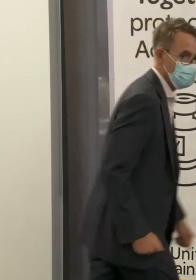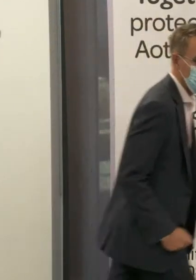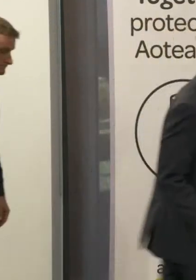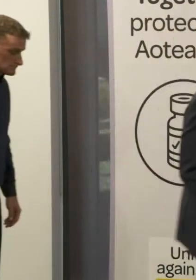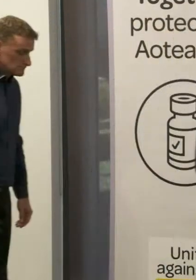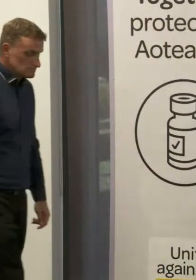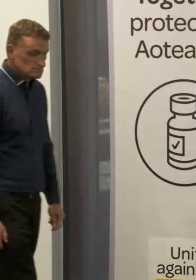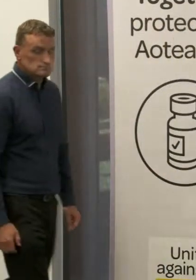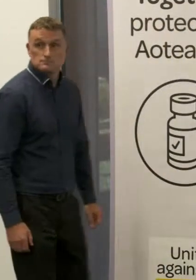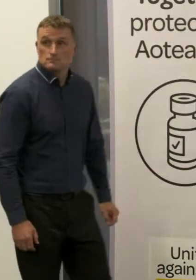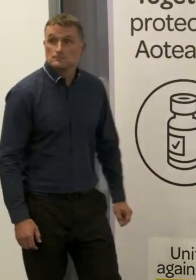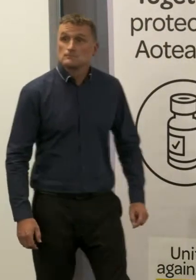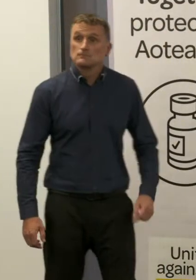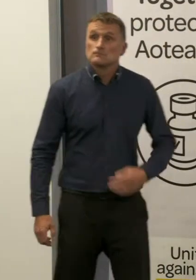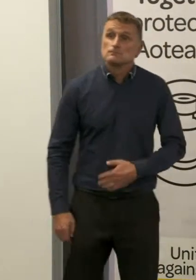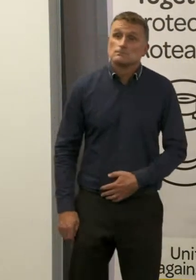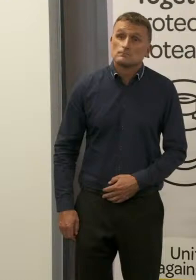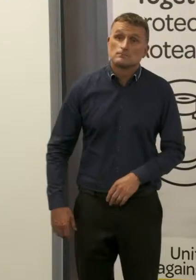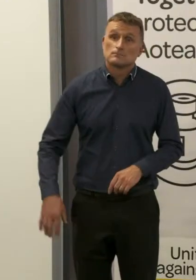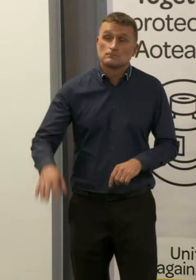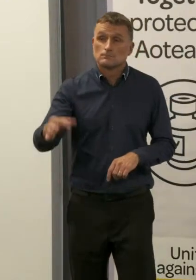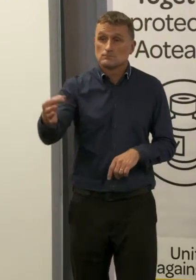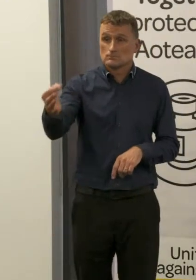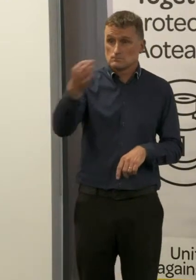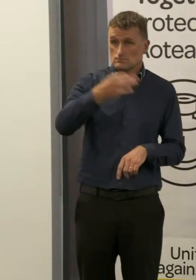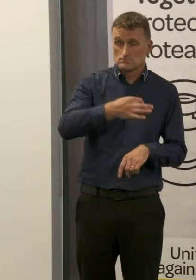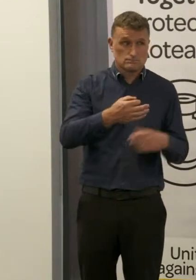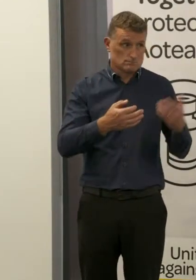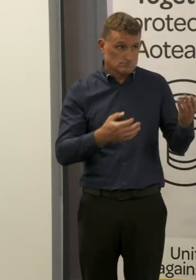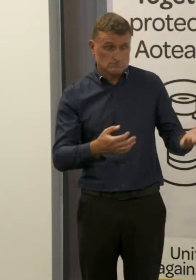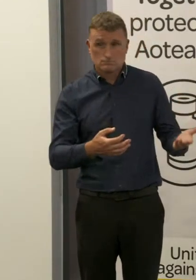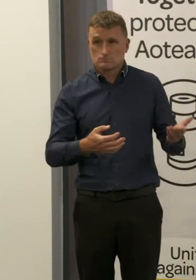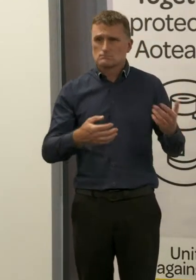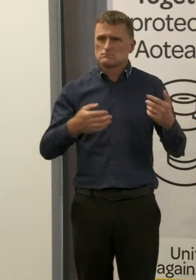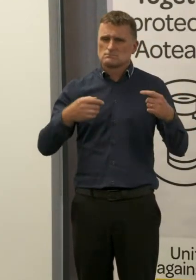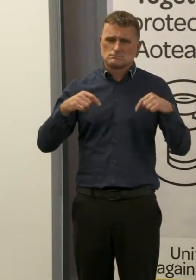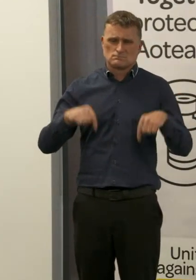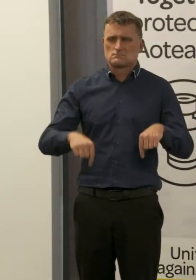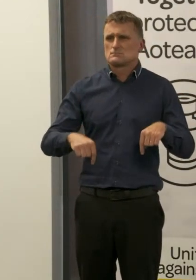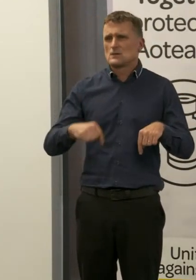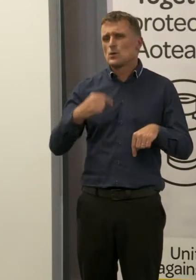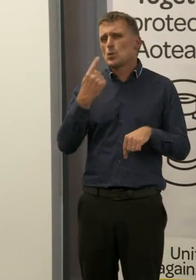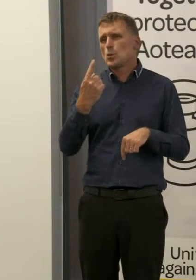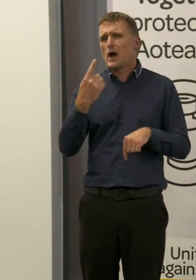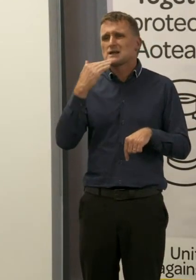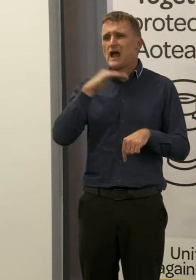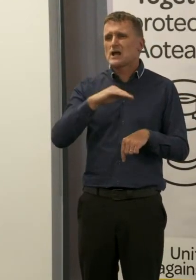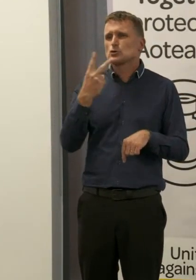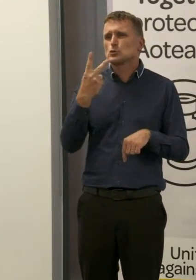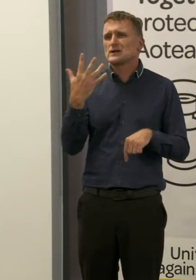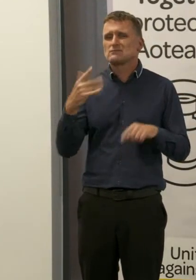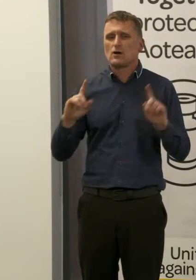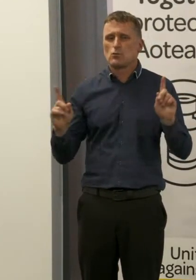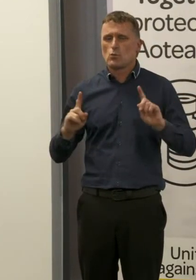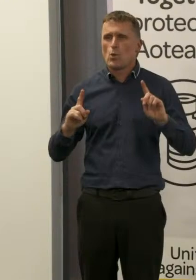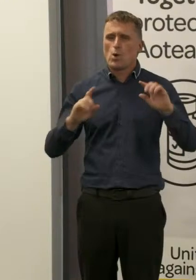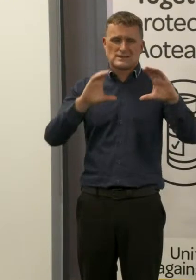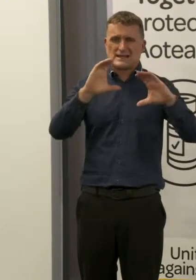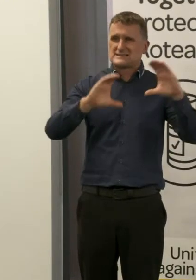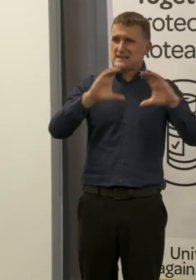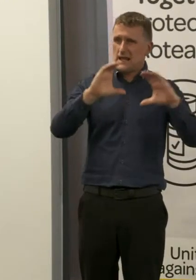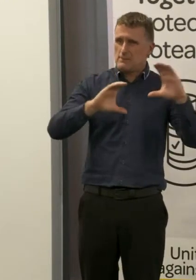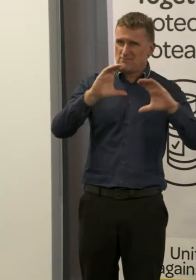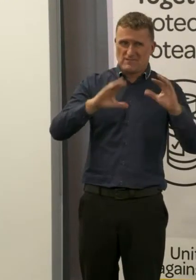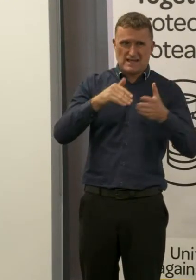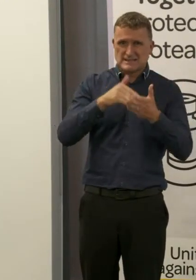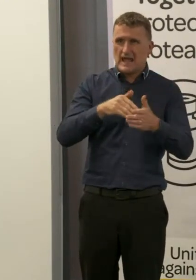Dr. Bloomfield, we have 125 care vans to help vulnerable people isolate. Is this the best solution